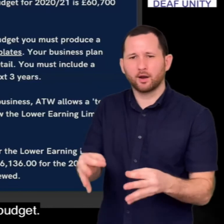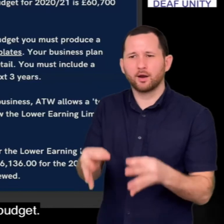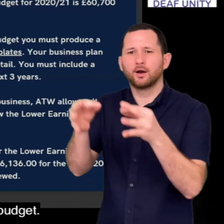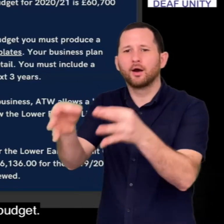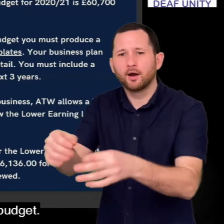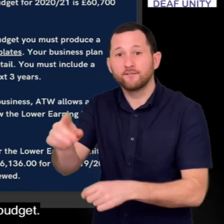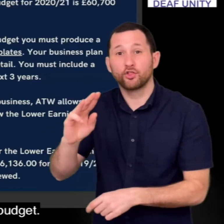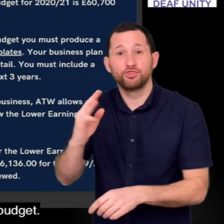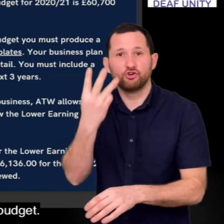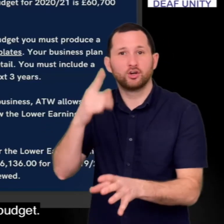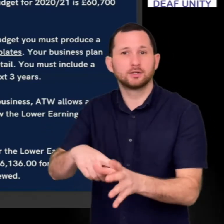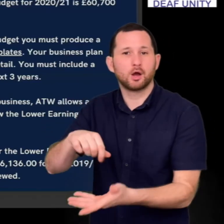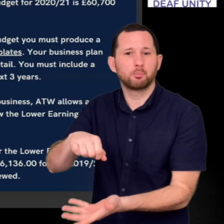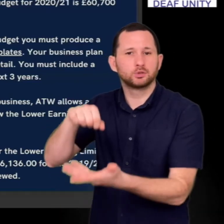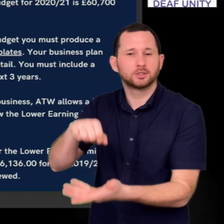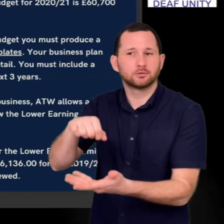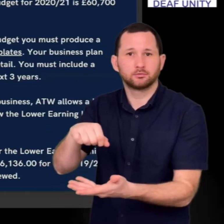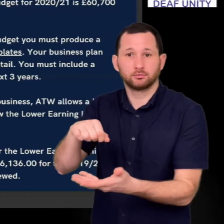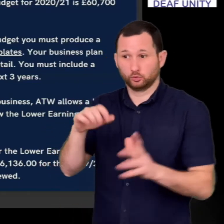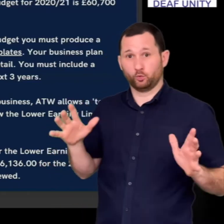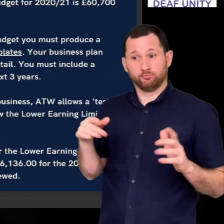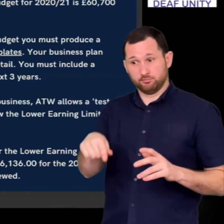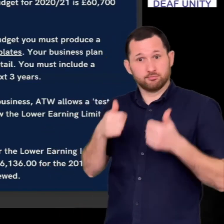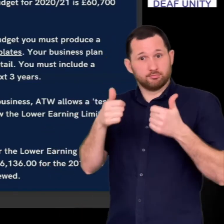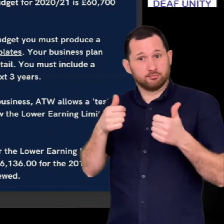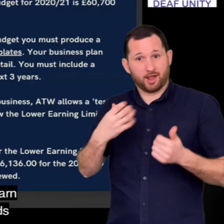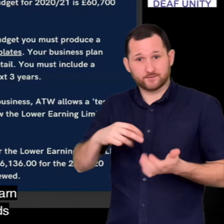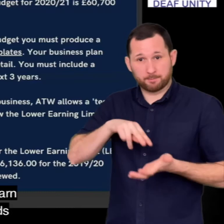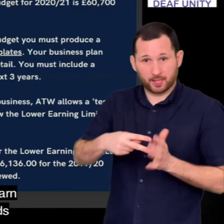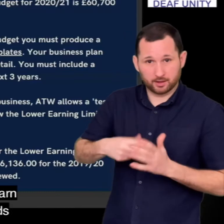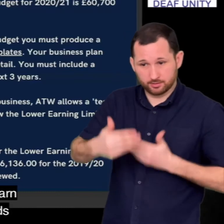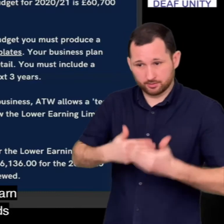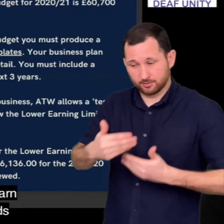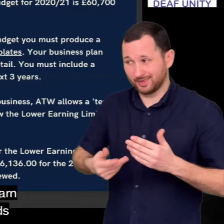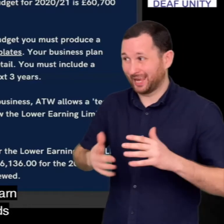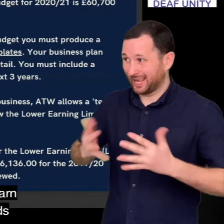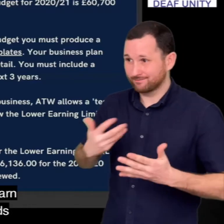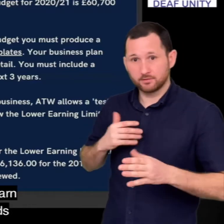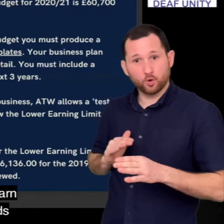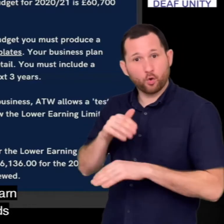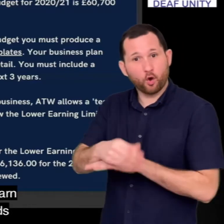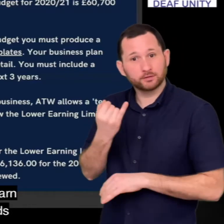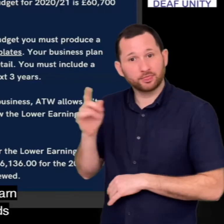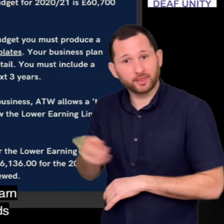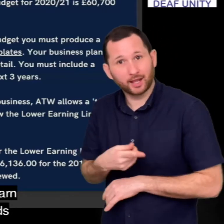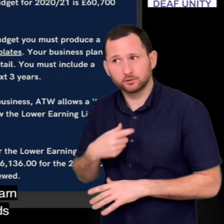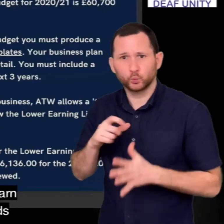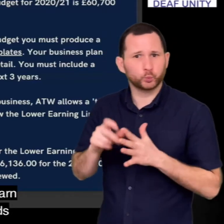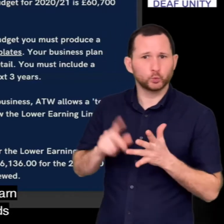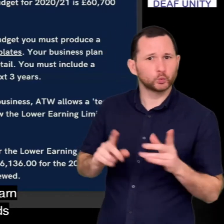year budget. So all good. And if you happen to earn over